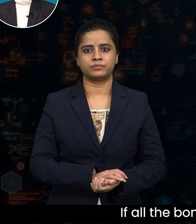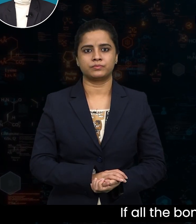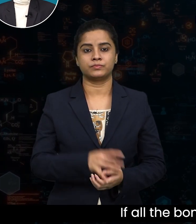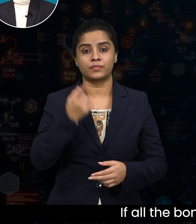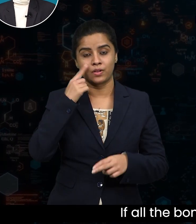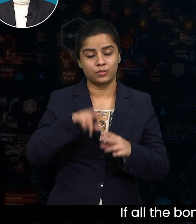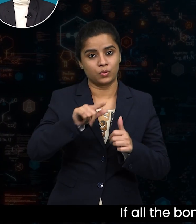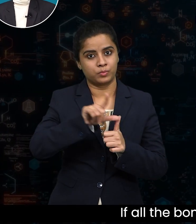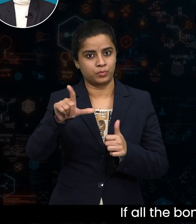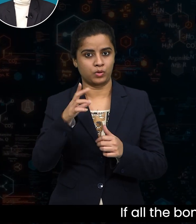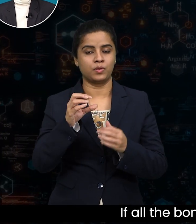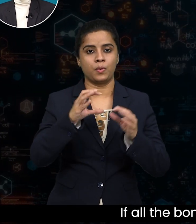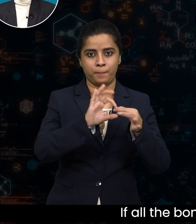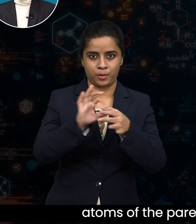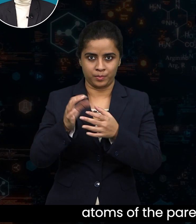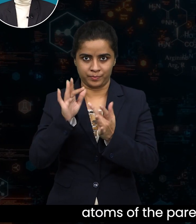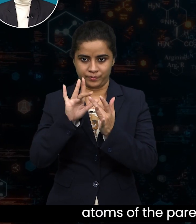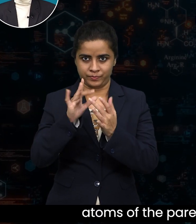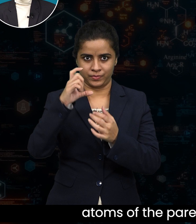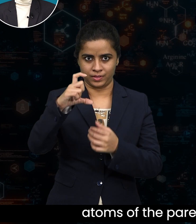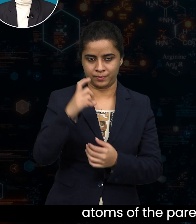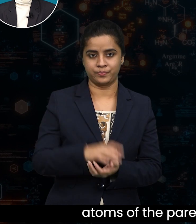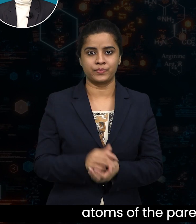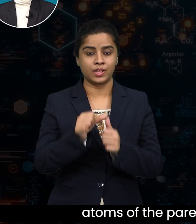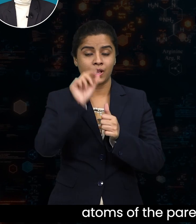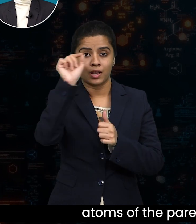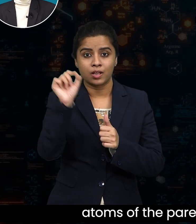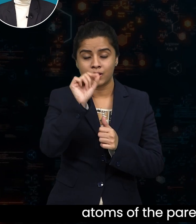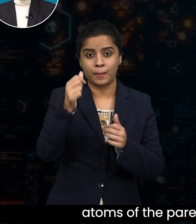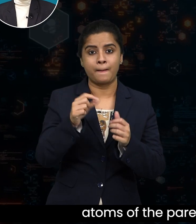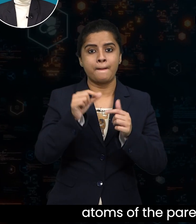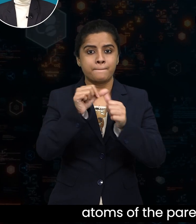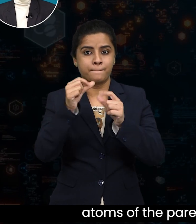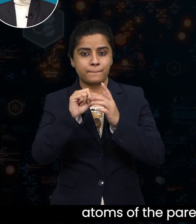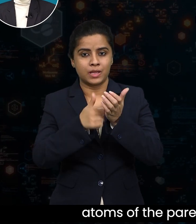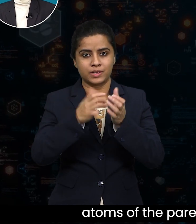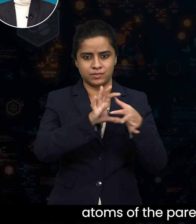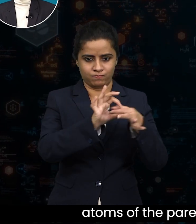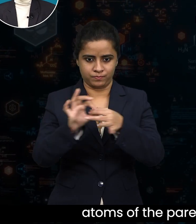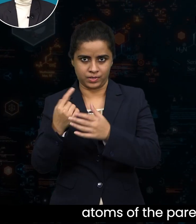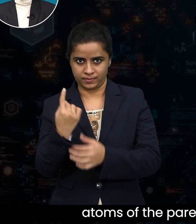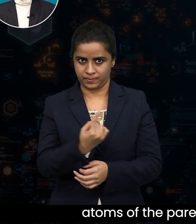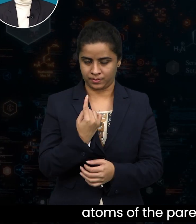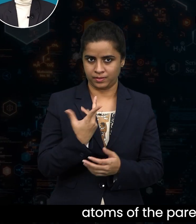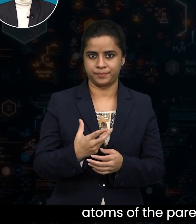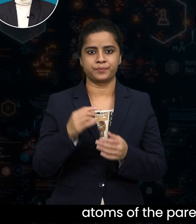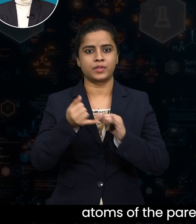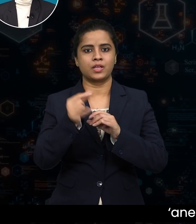If all the bonds between the carbon atoms of the parent chain are single, then